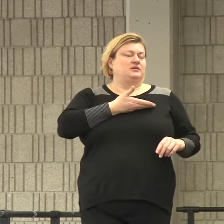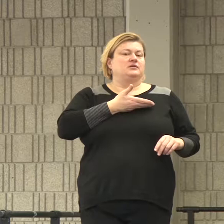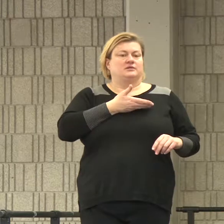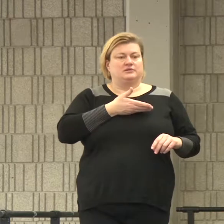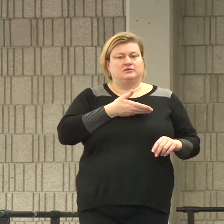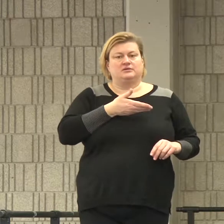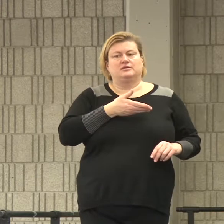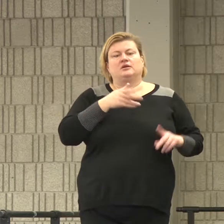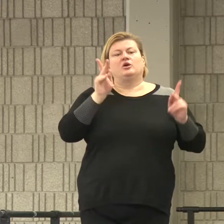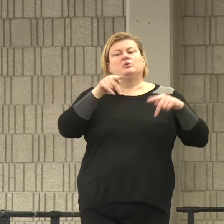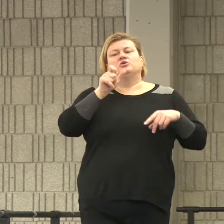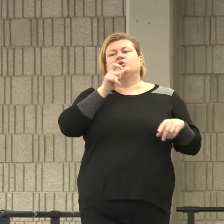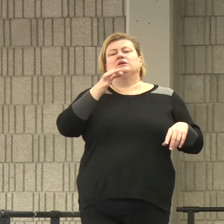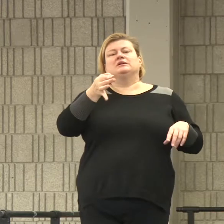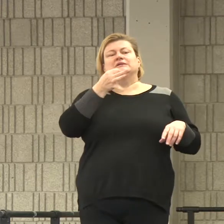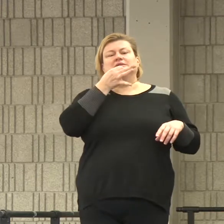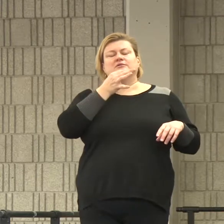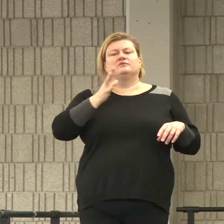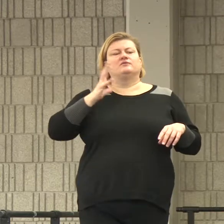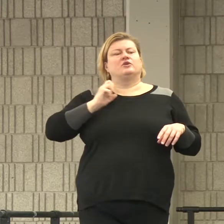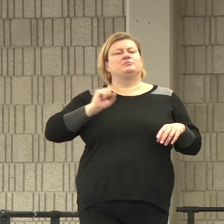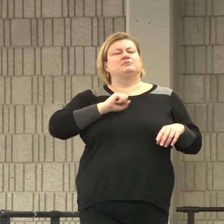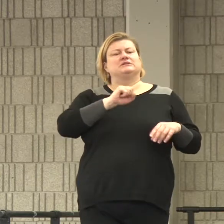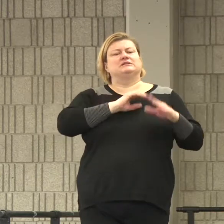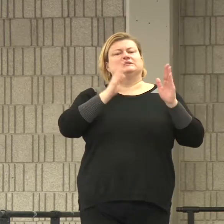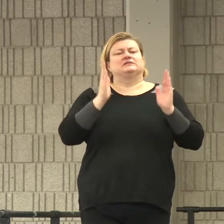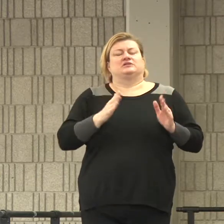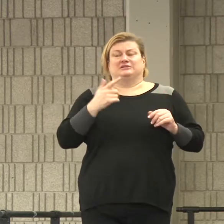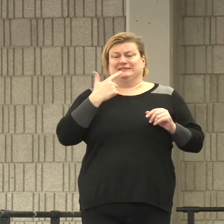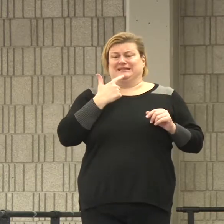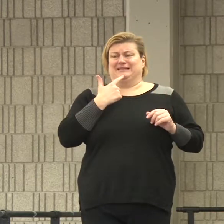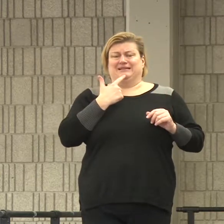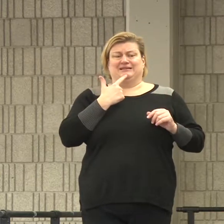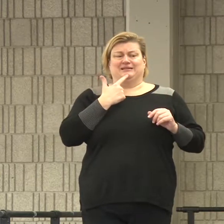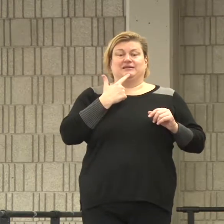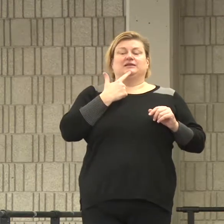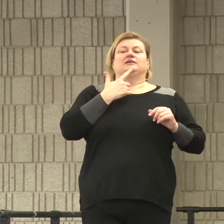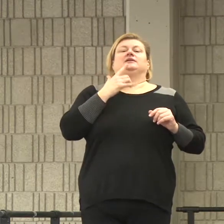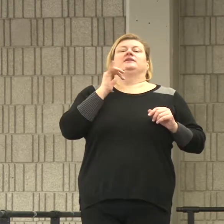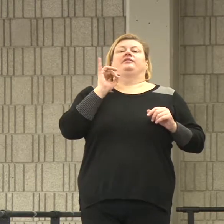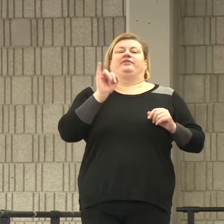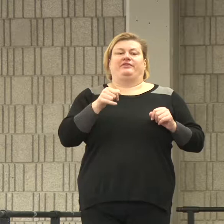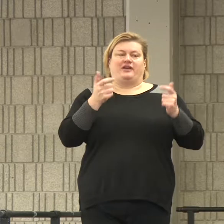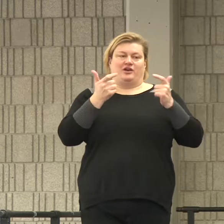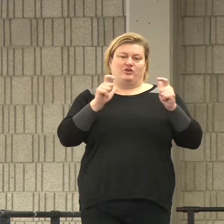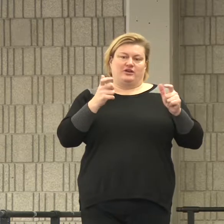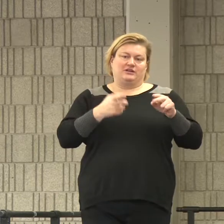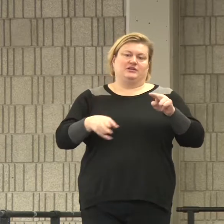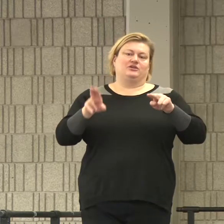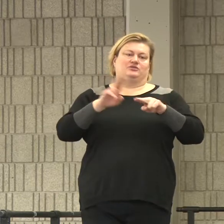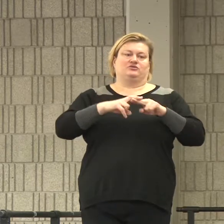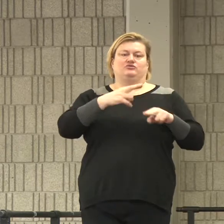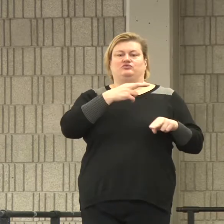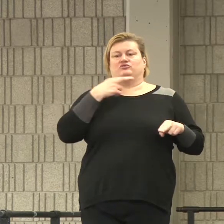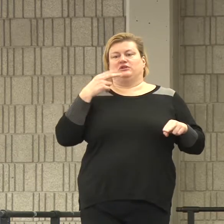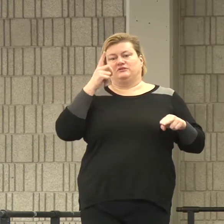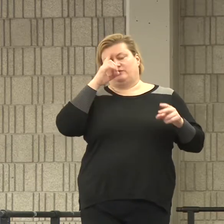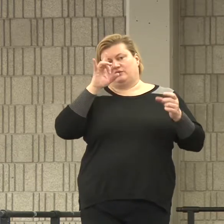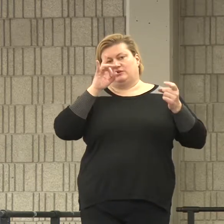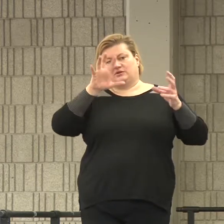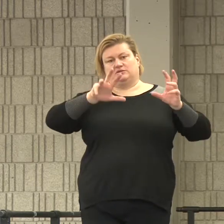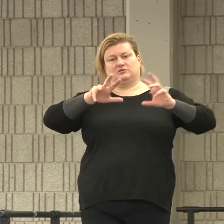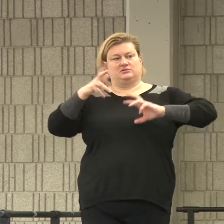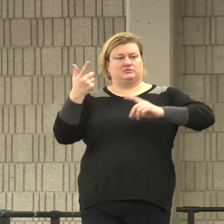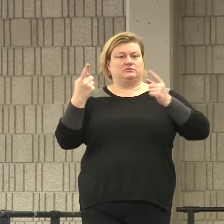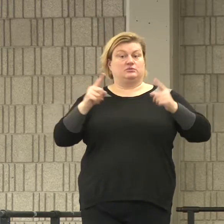an expert in these matters, former senator, said, this greatly increases the risks of a catastrophic